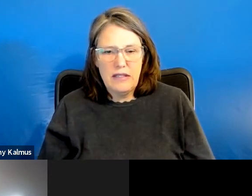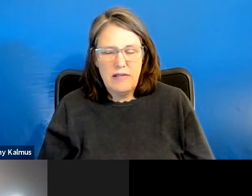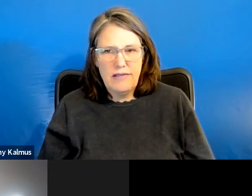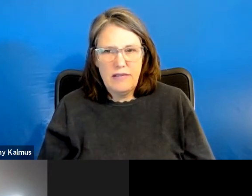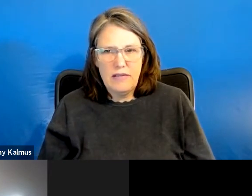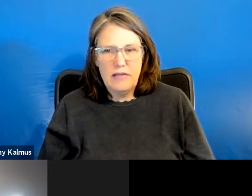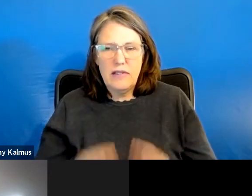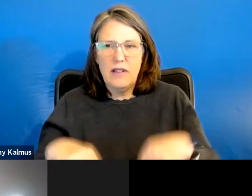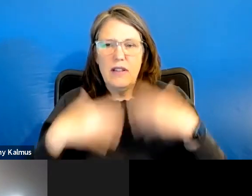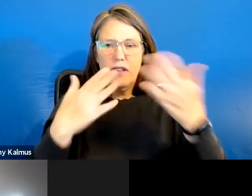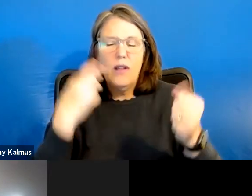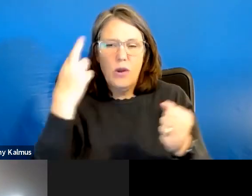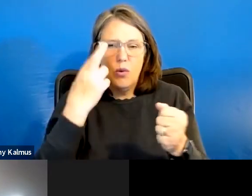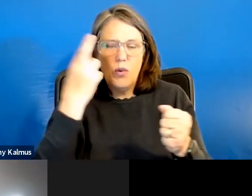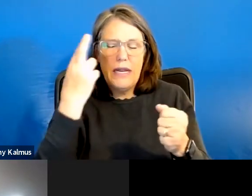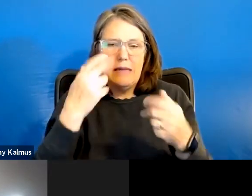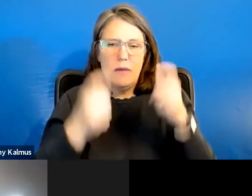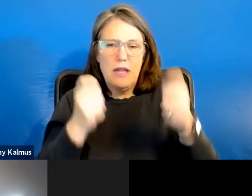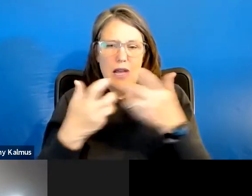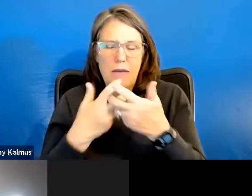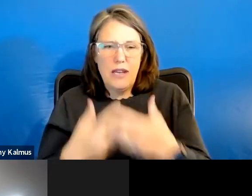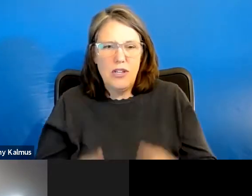What is provide reasonable accommodation?